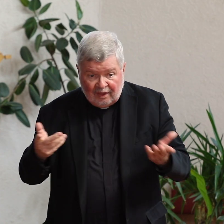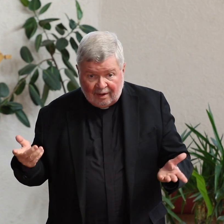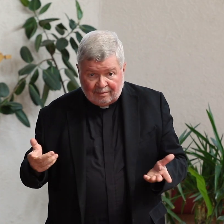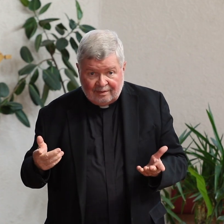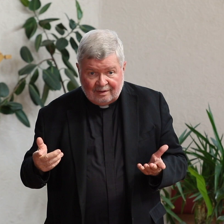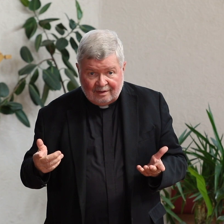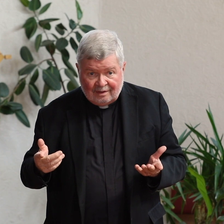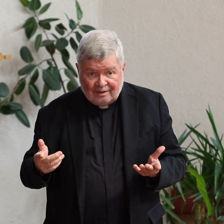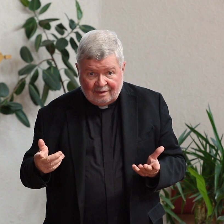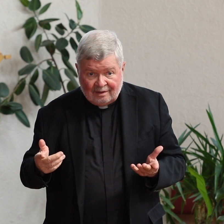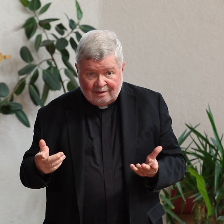them.